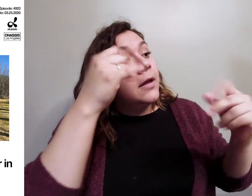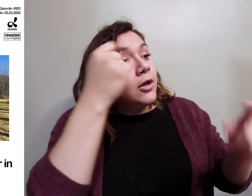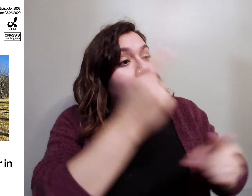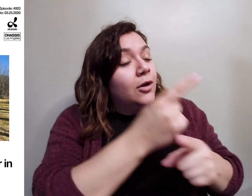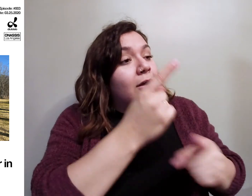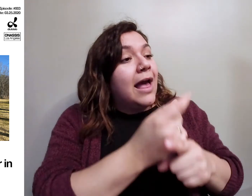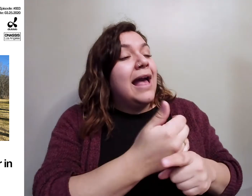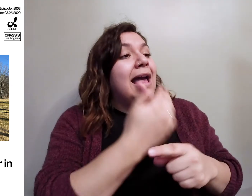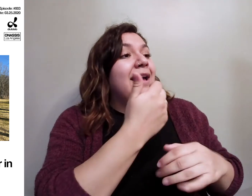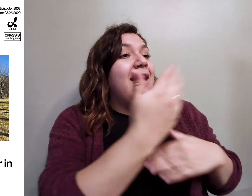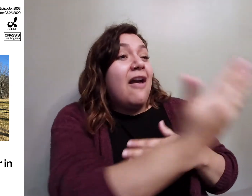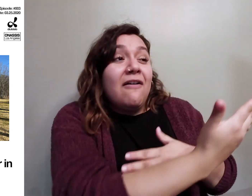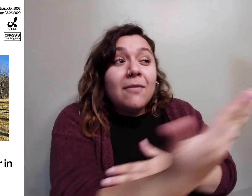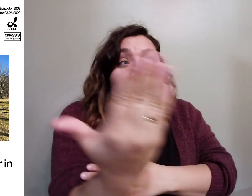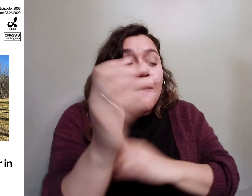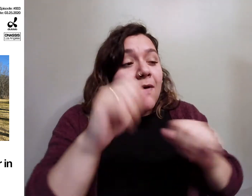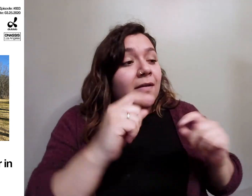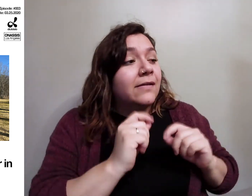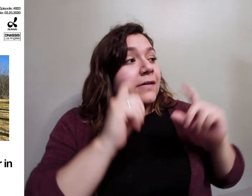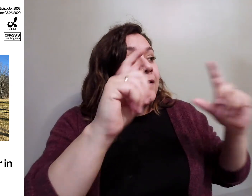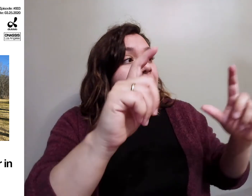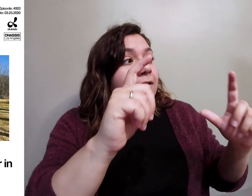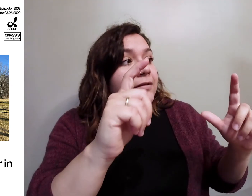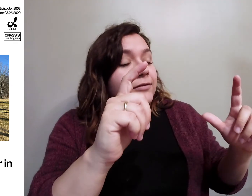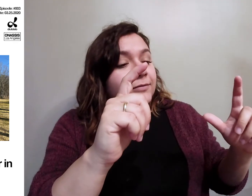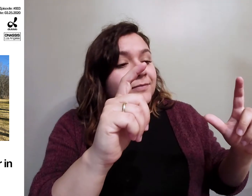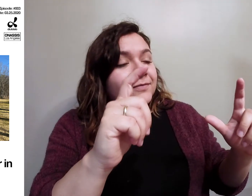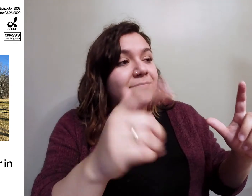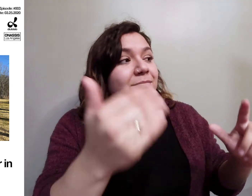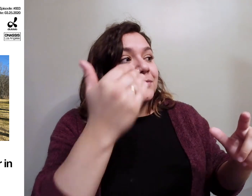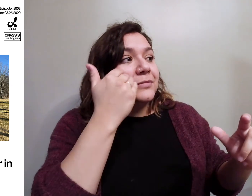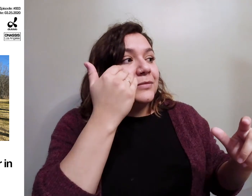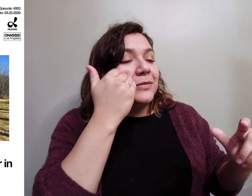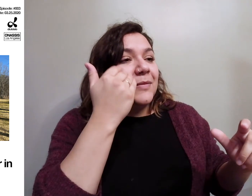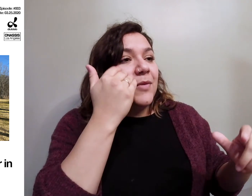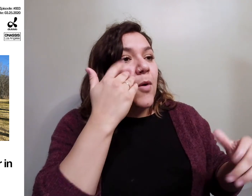good ways when this storm has passed.